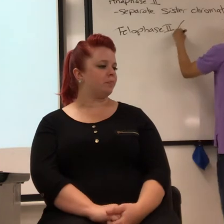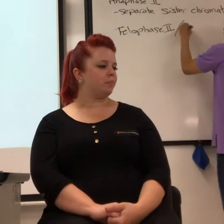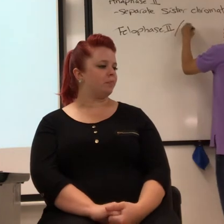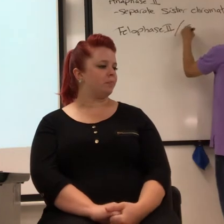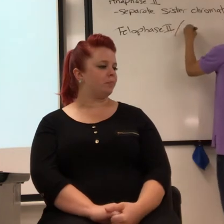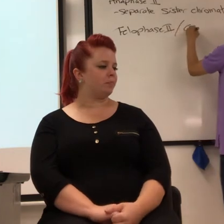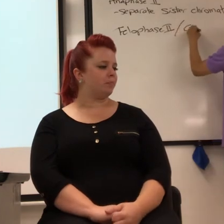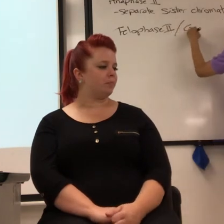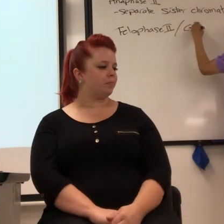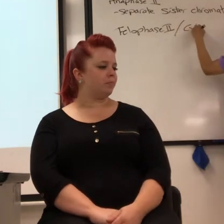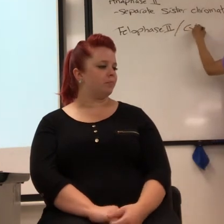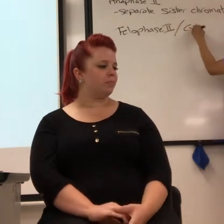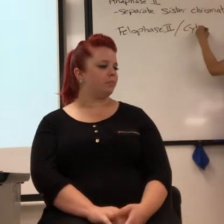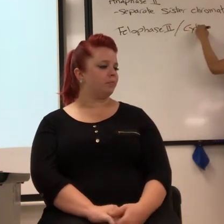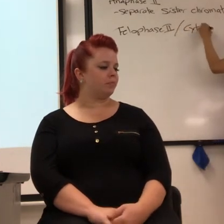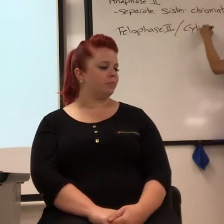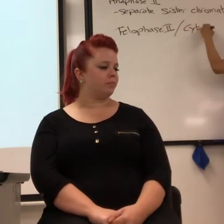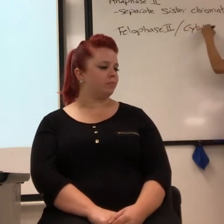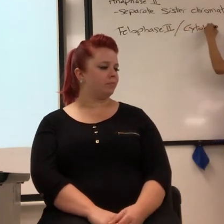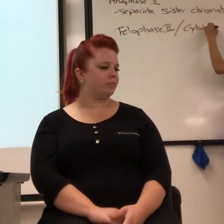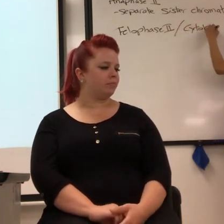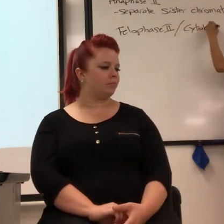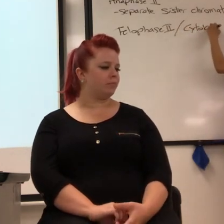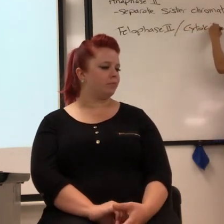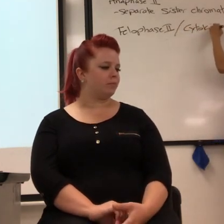along with the cytokinesis,